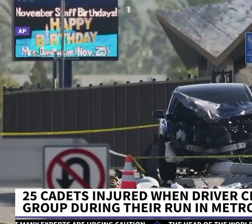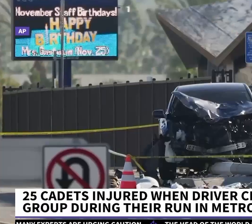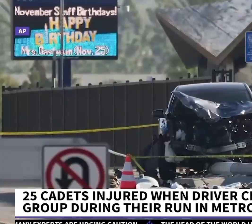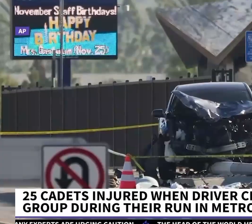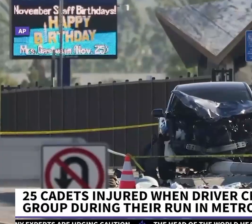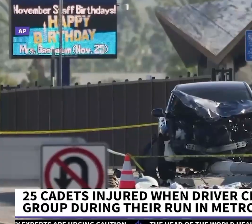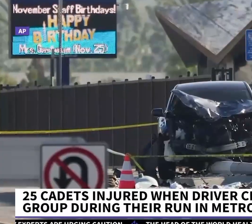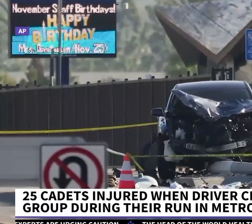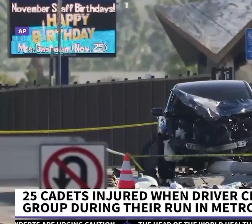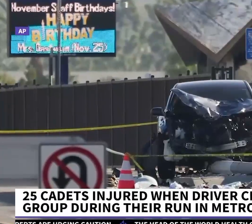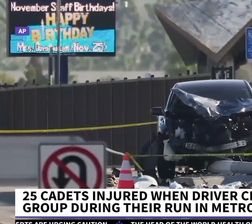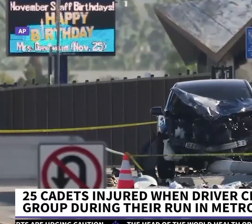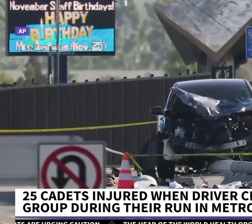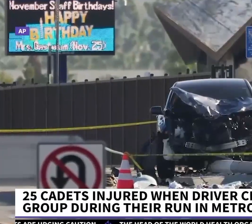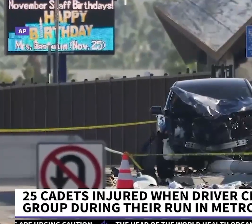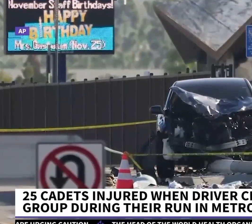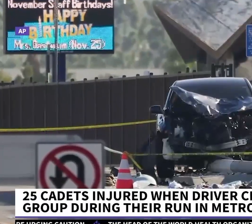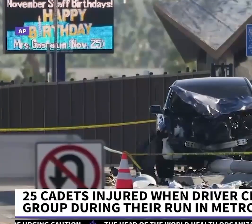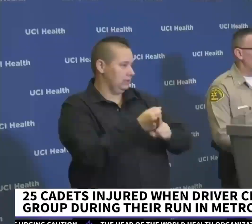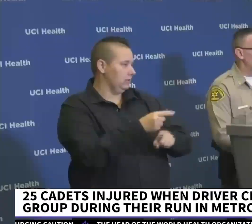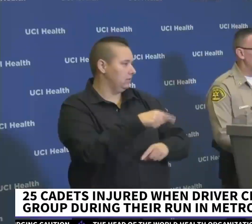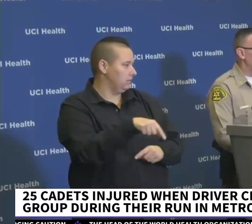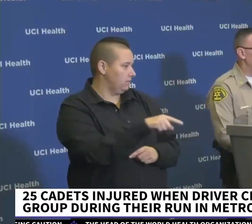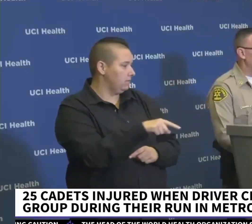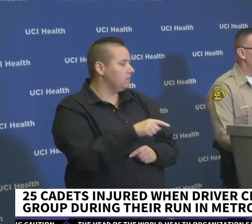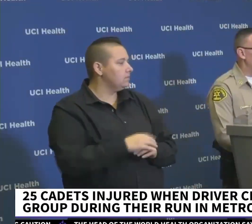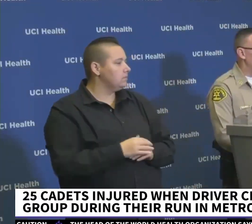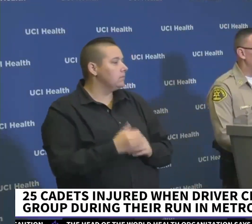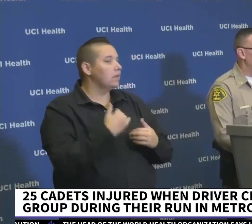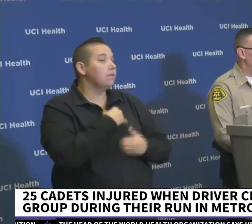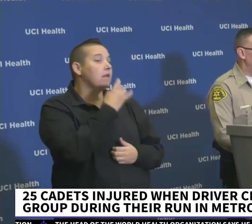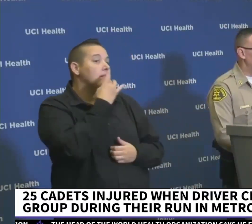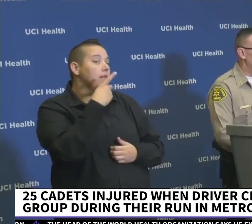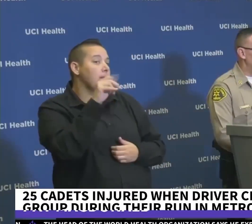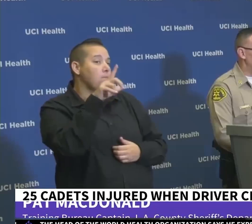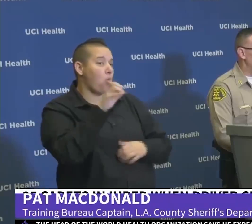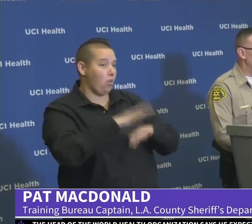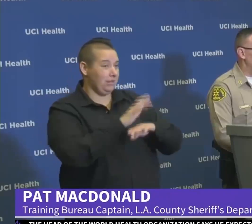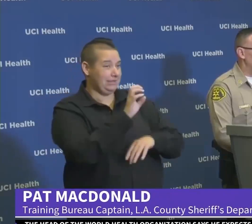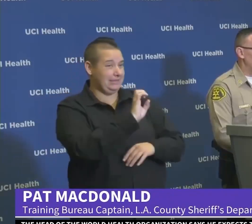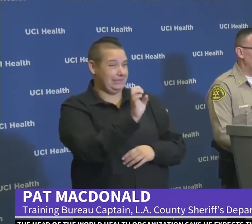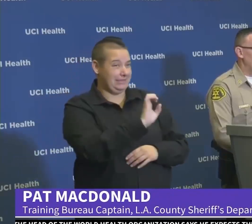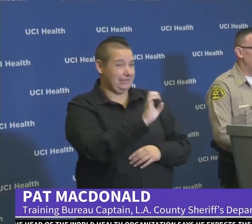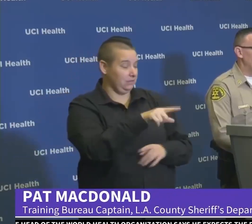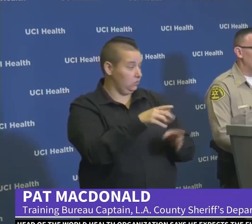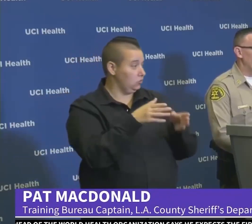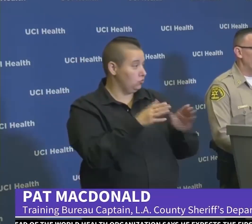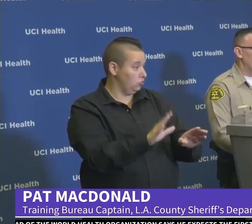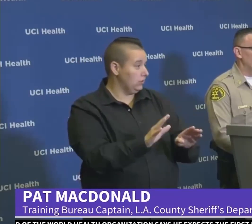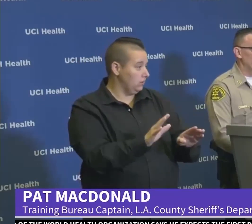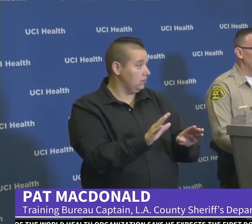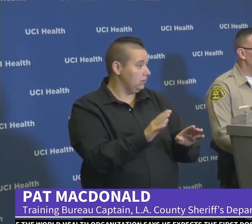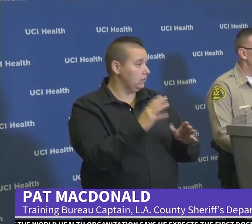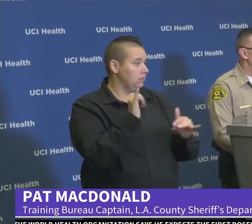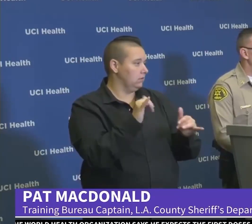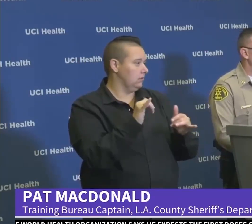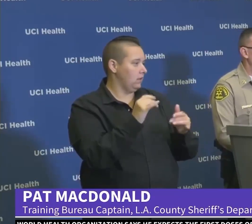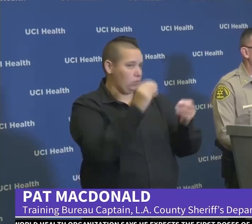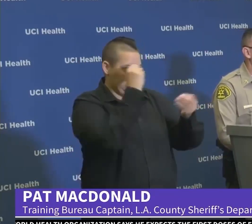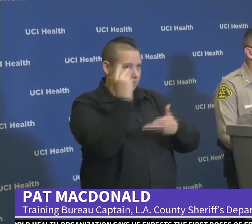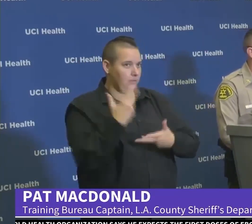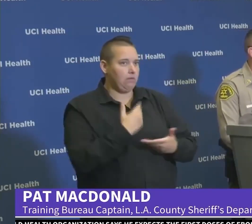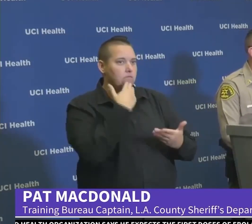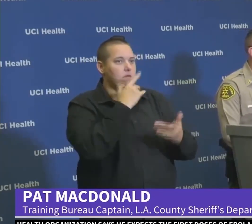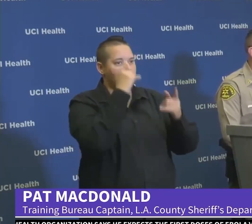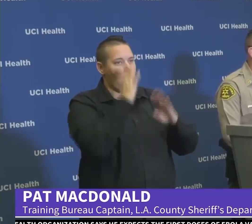limb. And officials say they're lucky it wasn't worse. There was a light pole on the east side of the street. And the one thing that was relayed to me